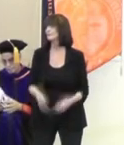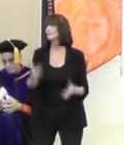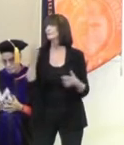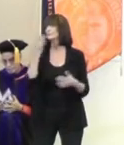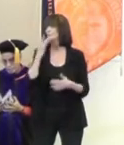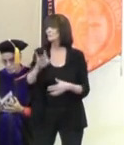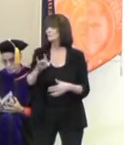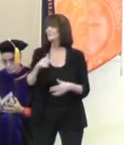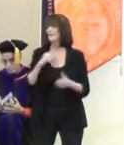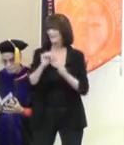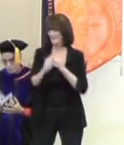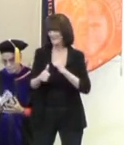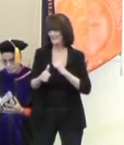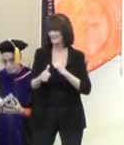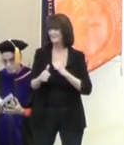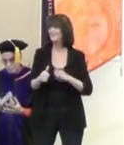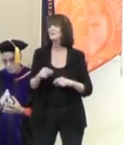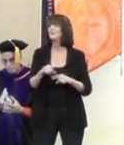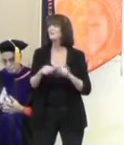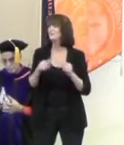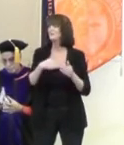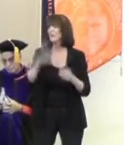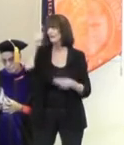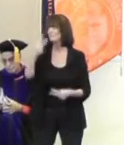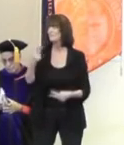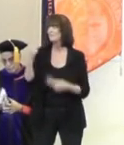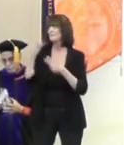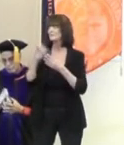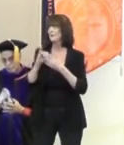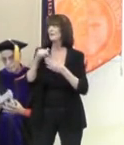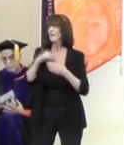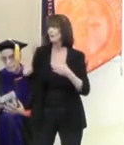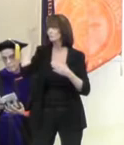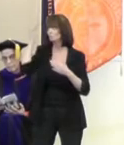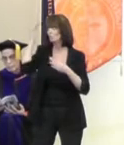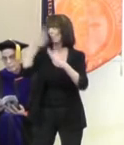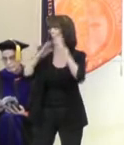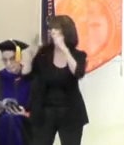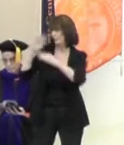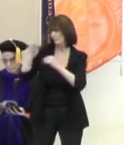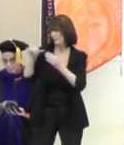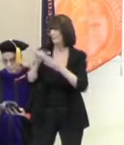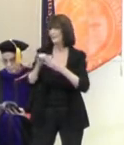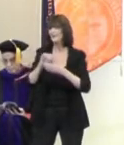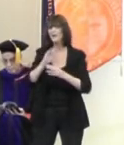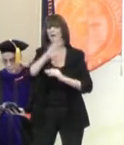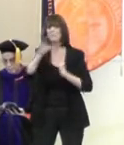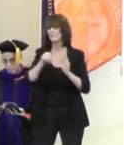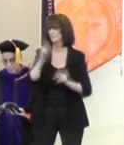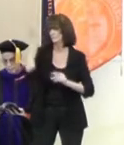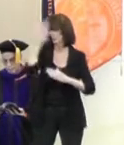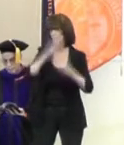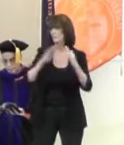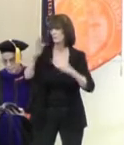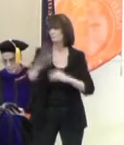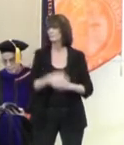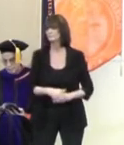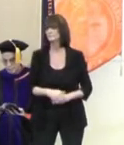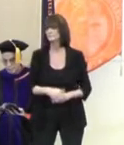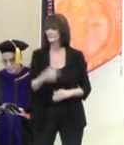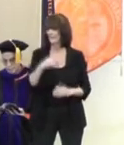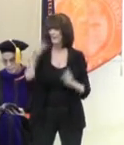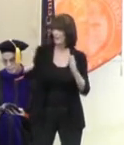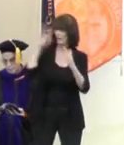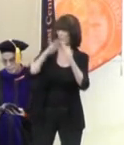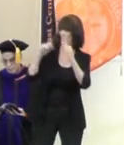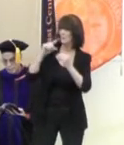Fortunately, I passed it. But my memories were that I worried. And we all worry. I